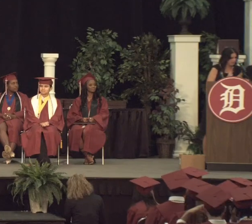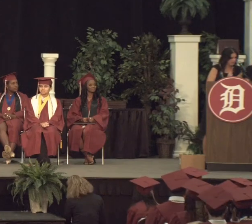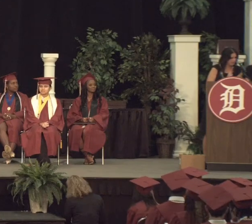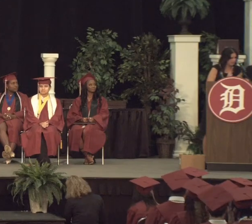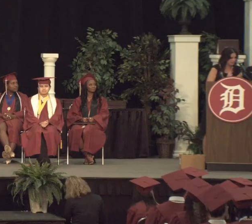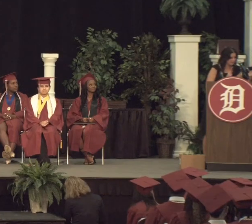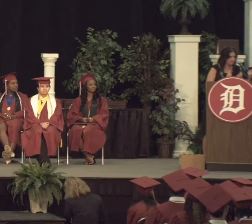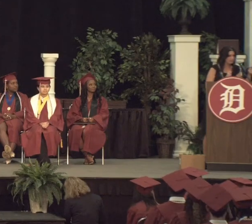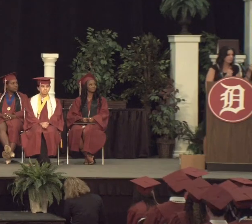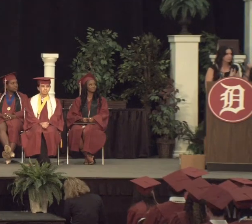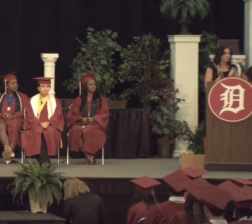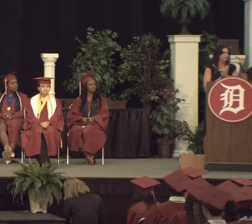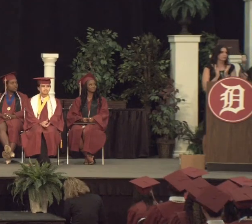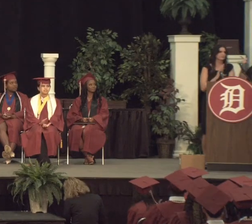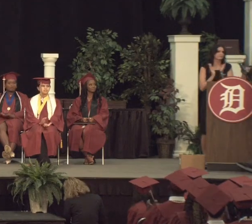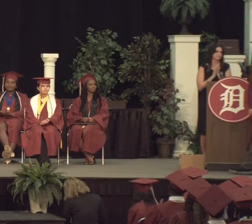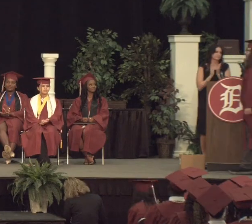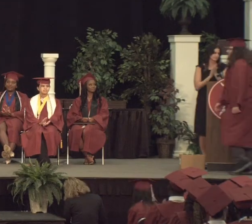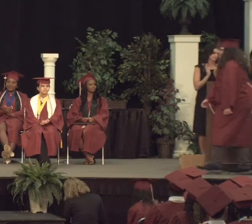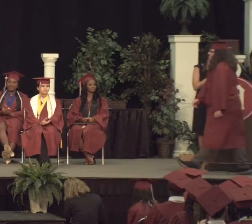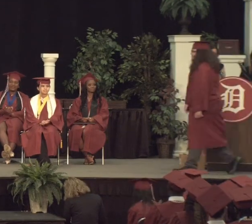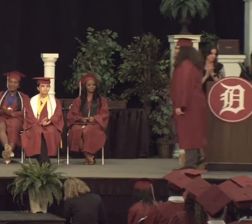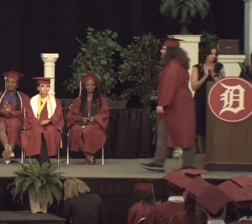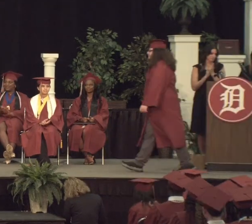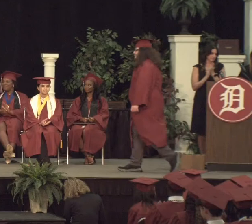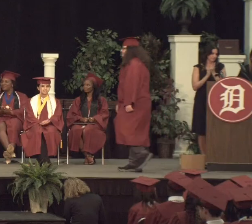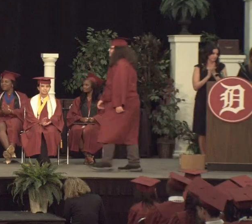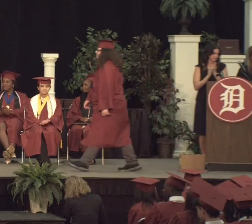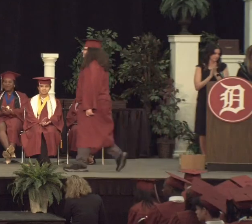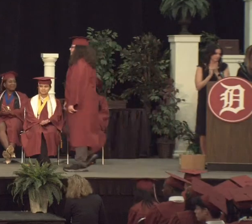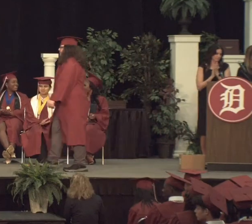Fernando Gallo Castellano Jr.